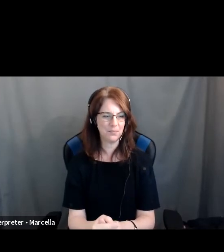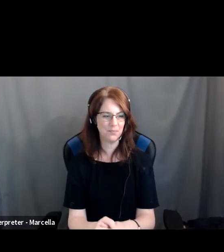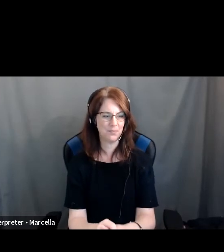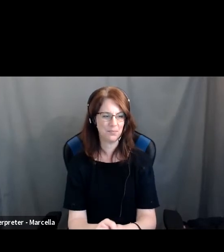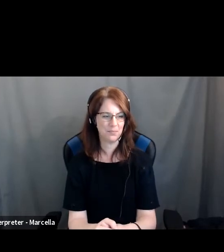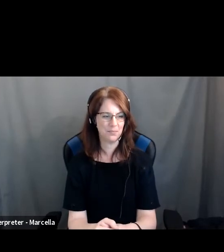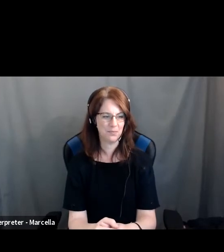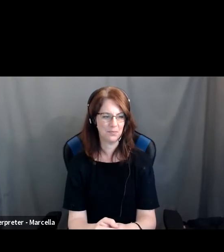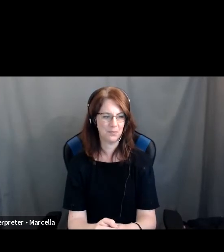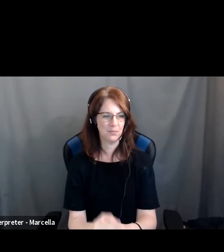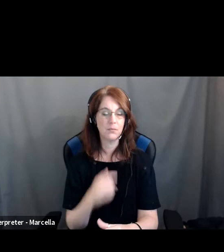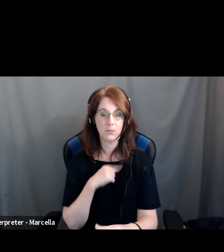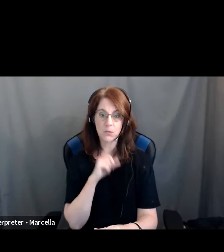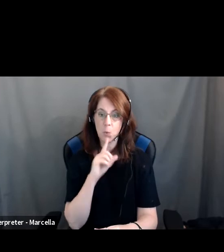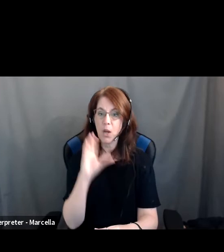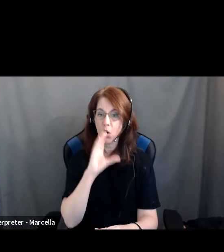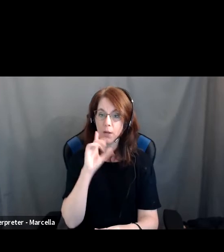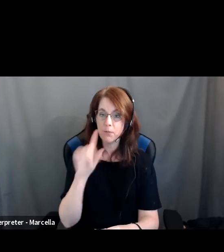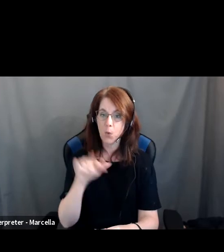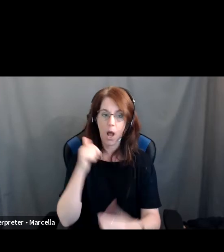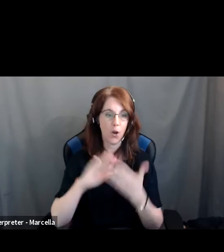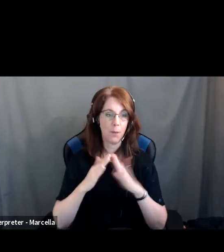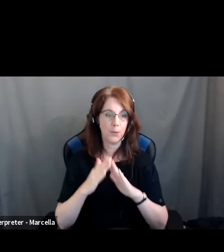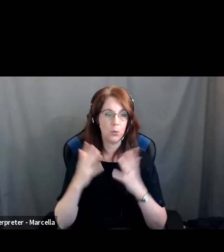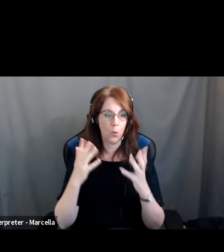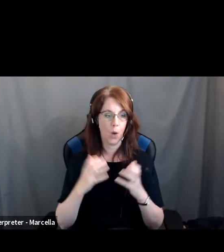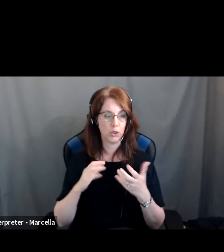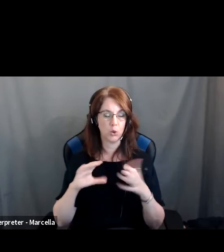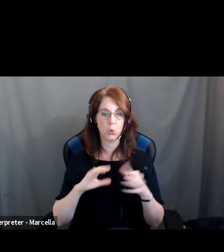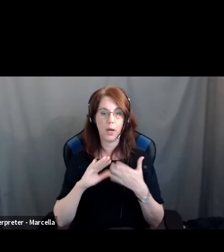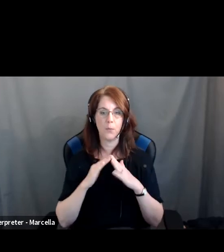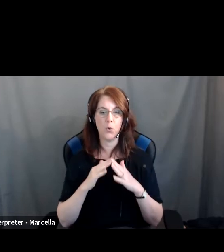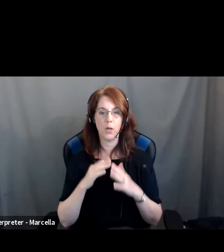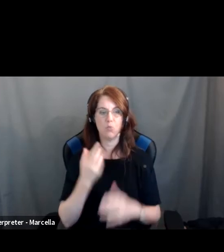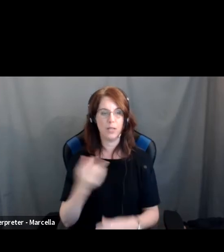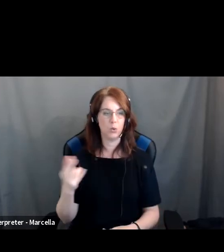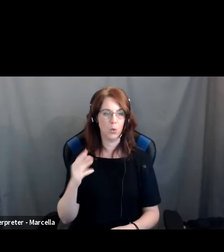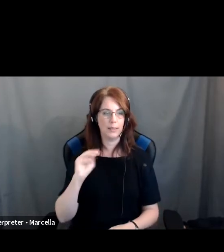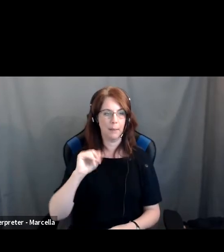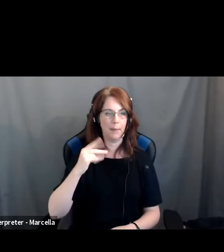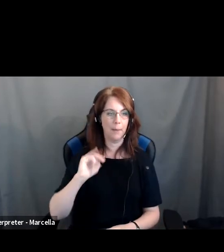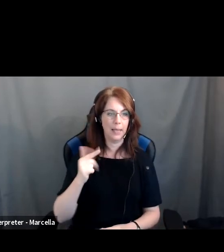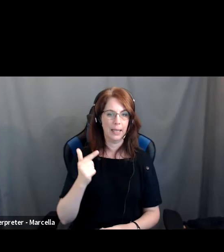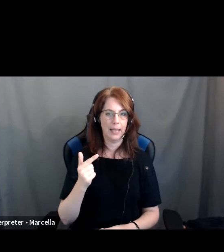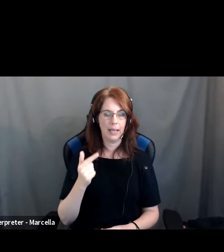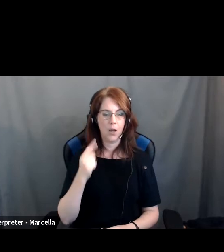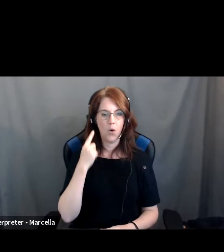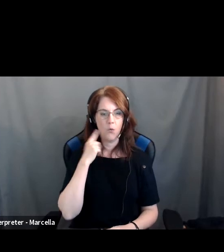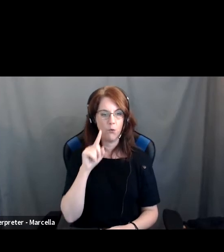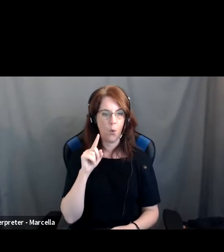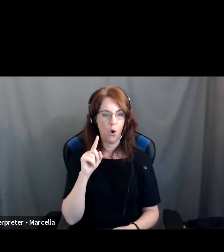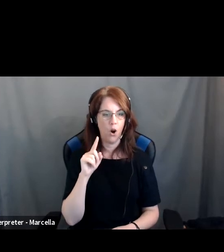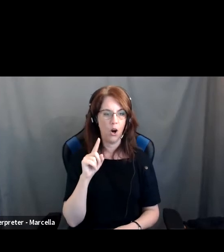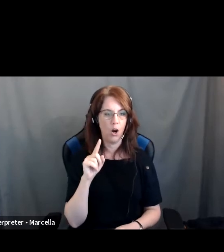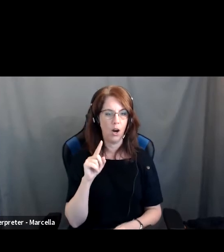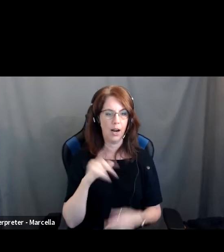are looking for other communities. We're going to be doing community resource mapping for